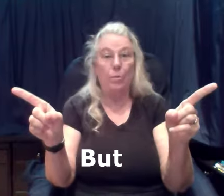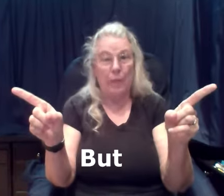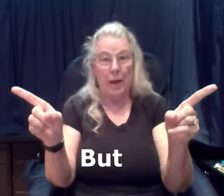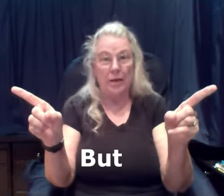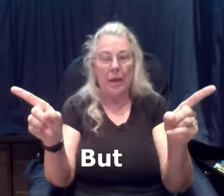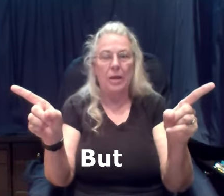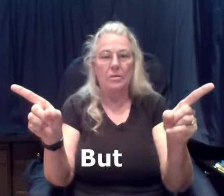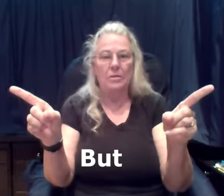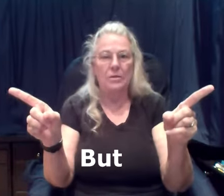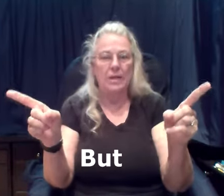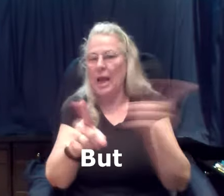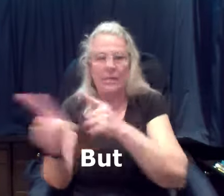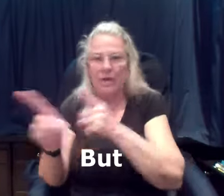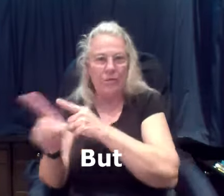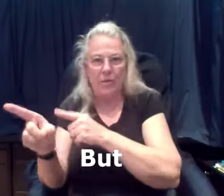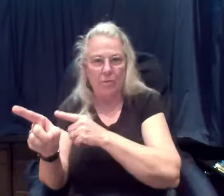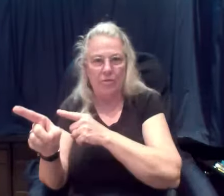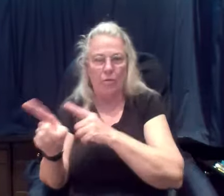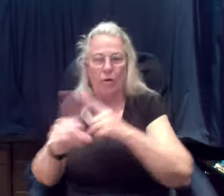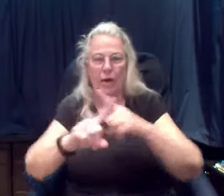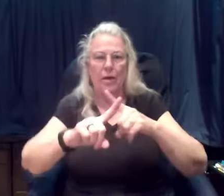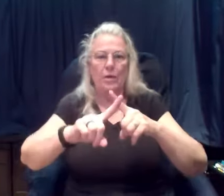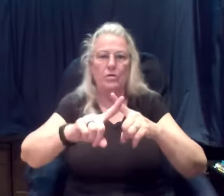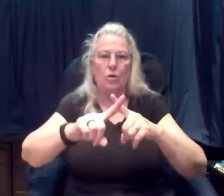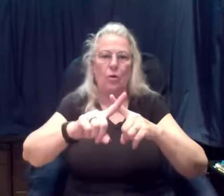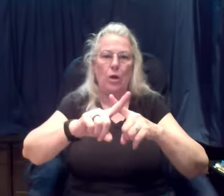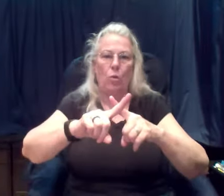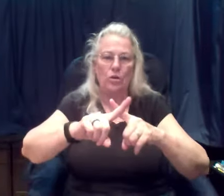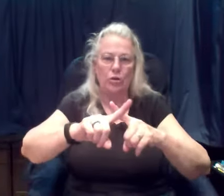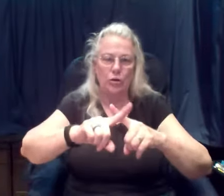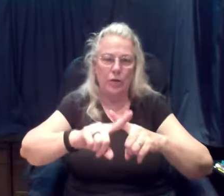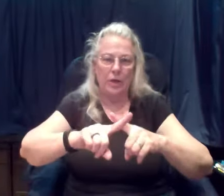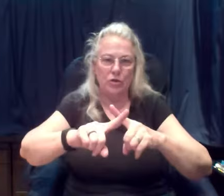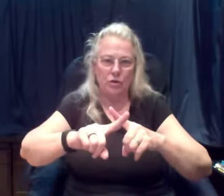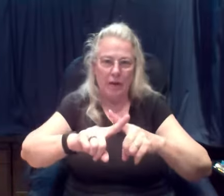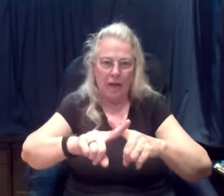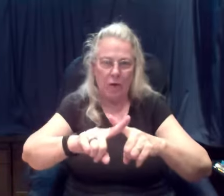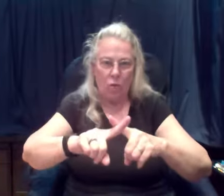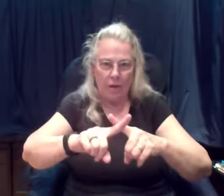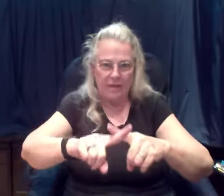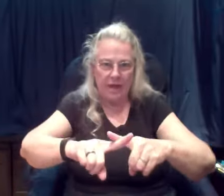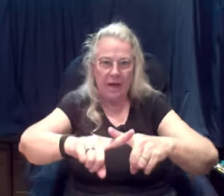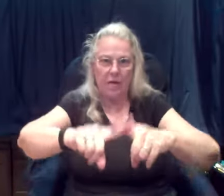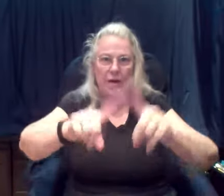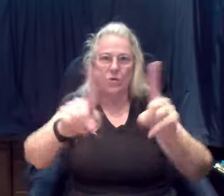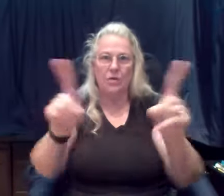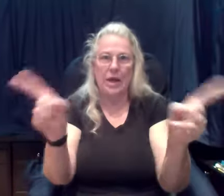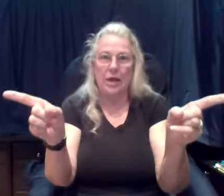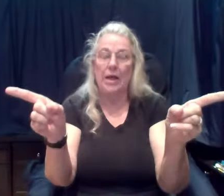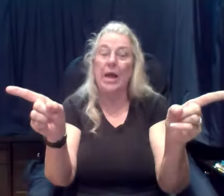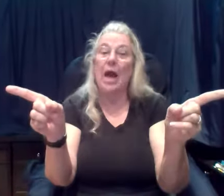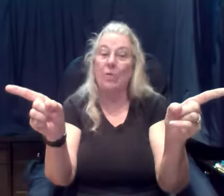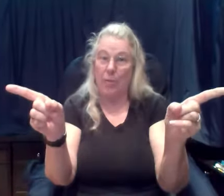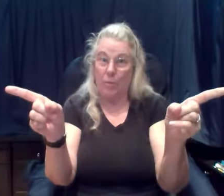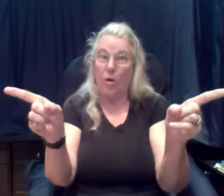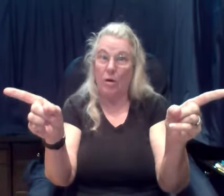but negates everything before it. So what you're doing is you're taking what is here and you're taking it out apart, away